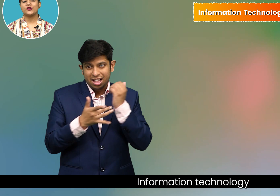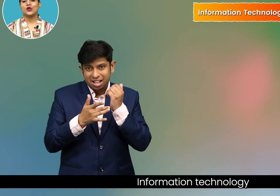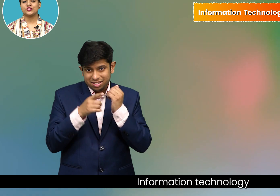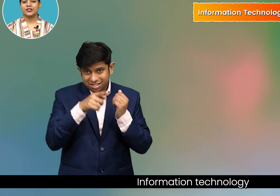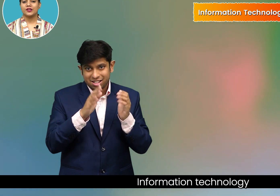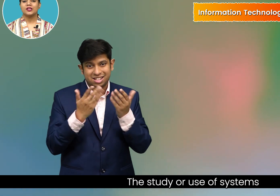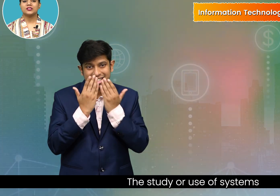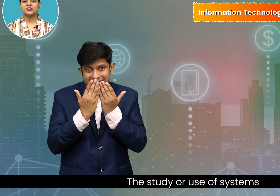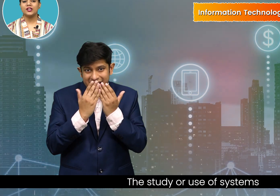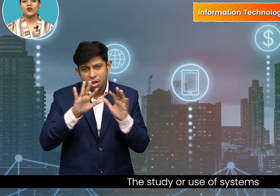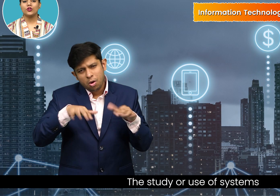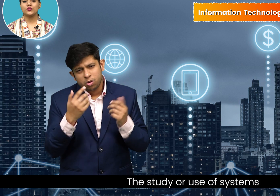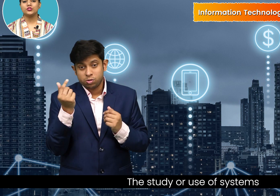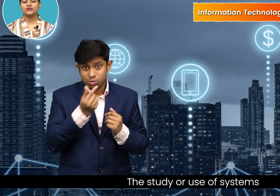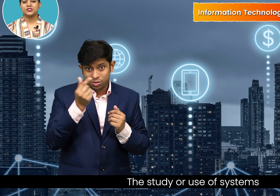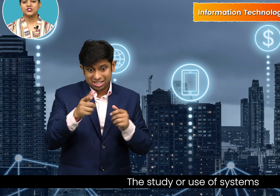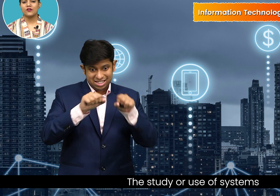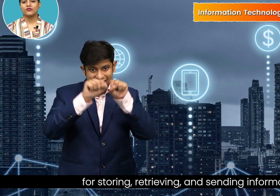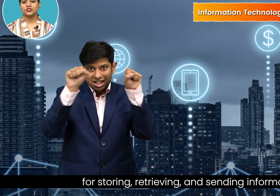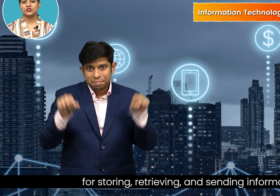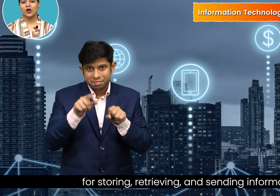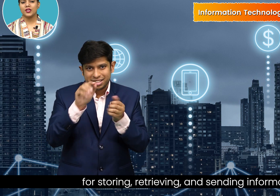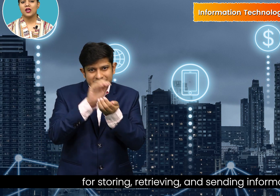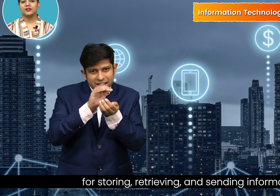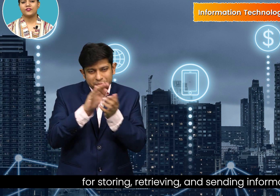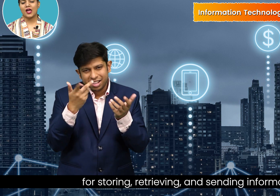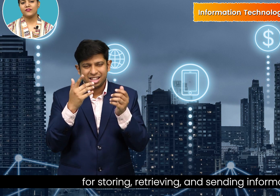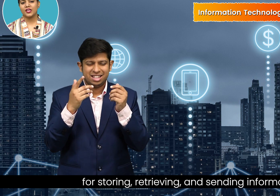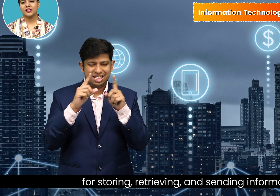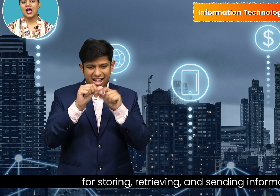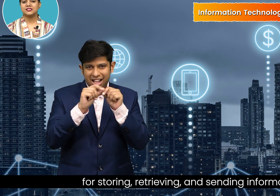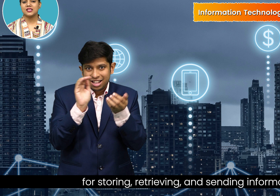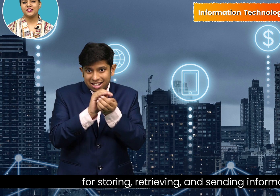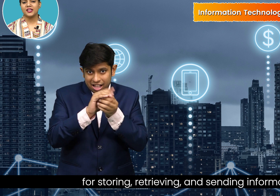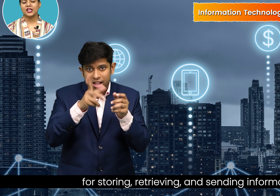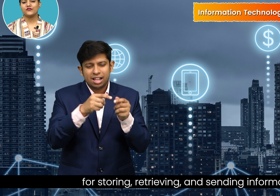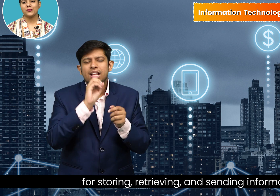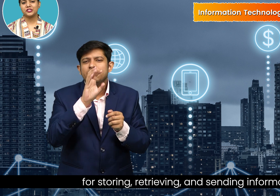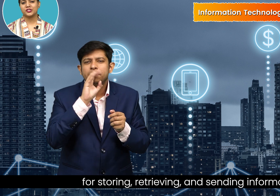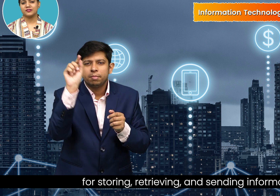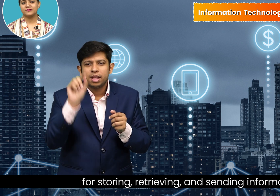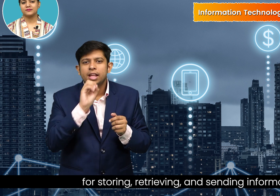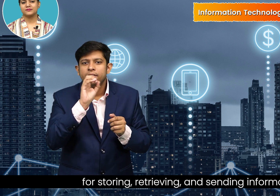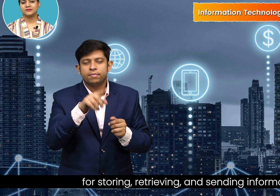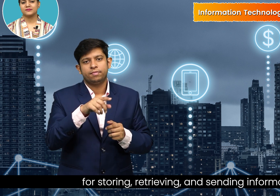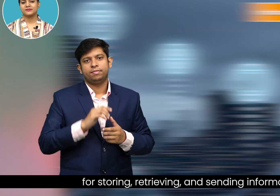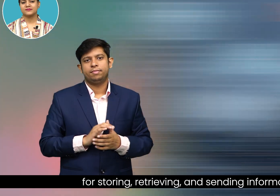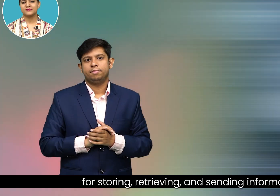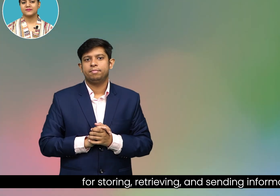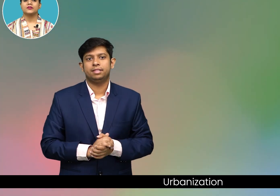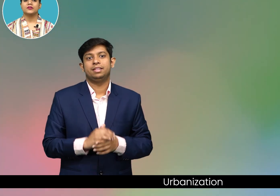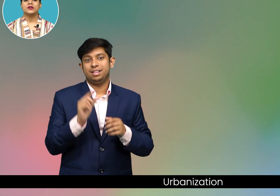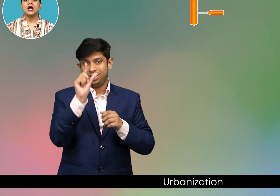Information technology. The study or use of system for storing, retrieving and sending information.